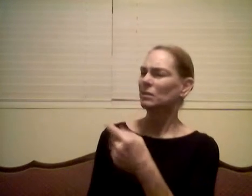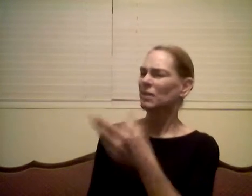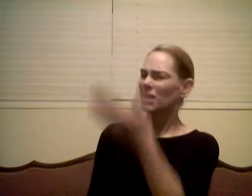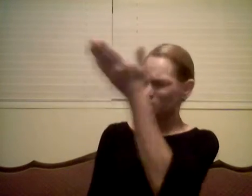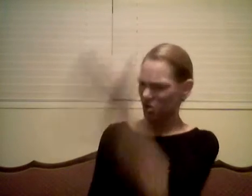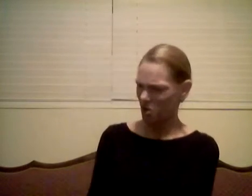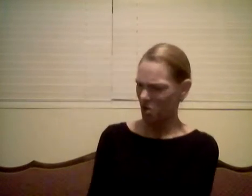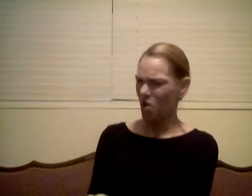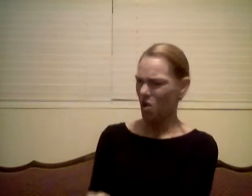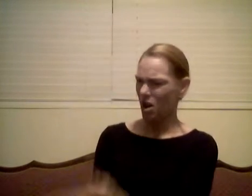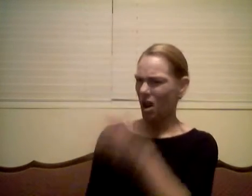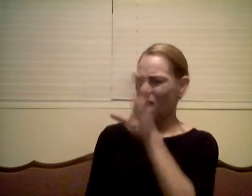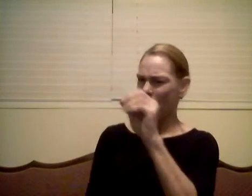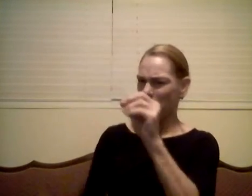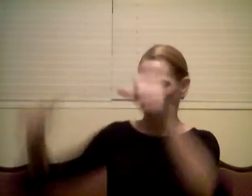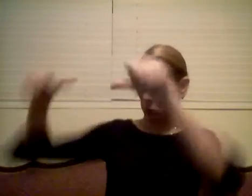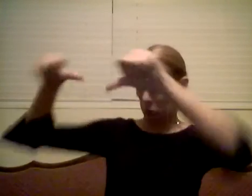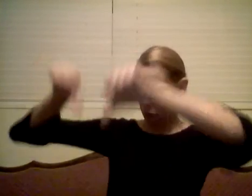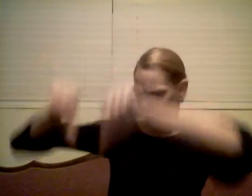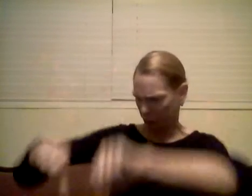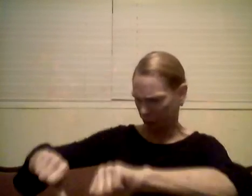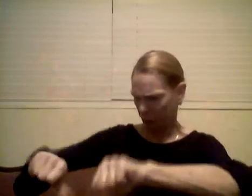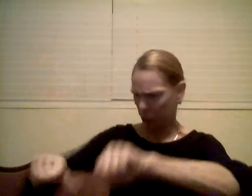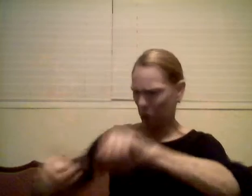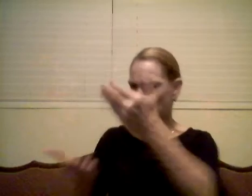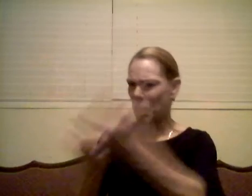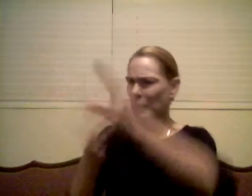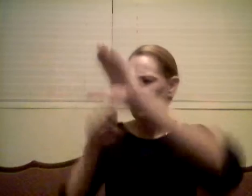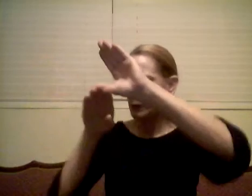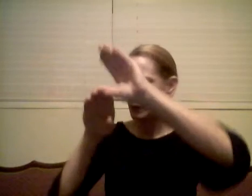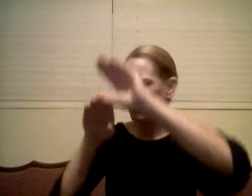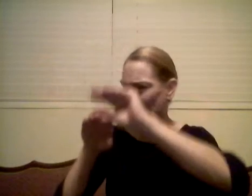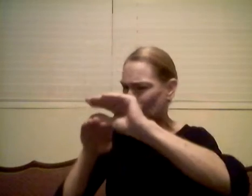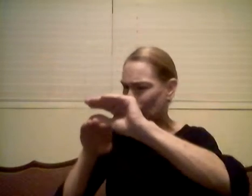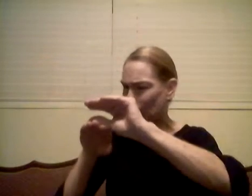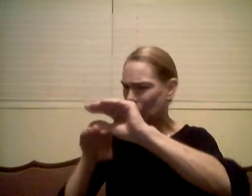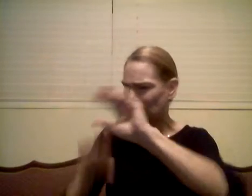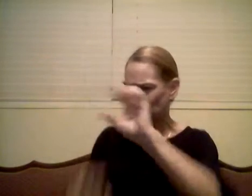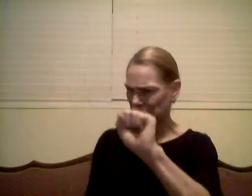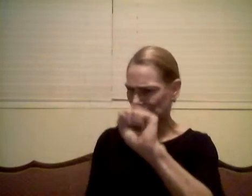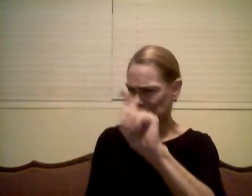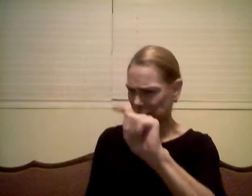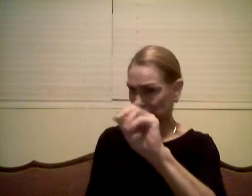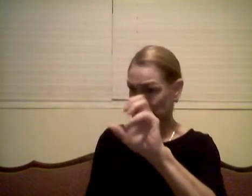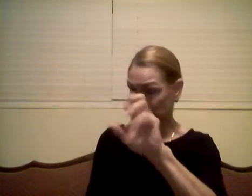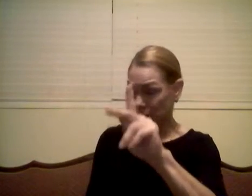has taken such a hit over the last few months? Nicole she stopped and she said,